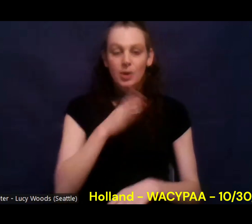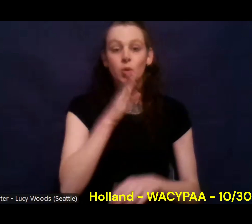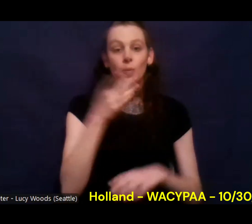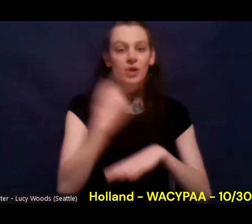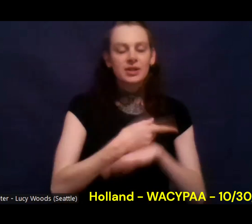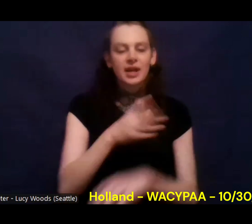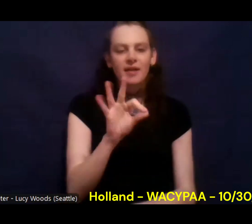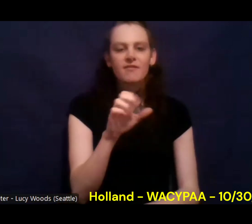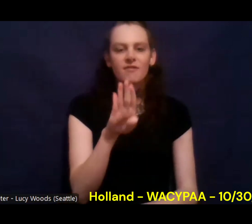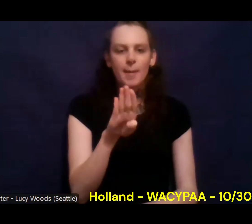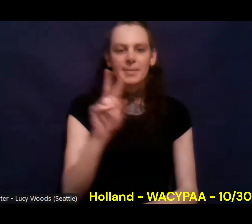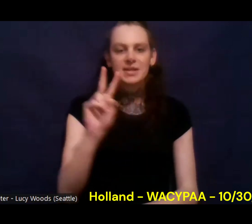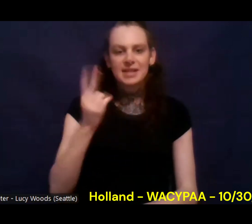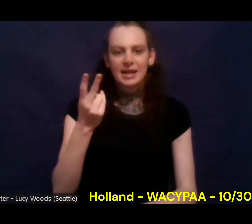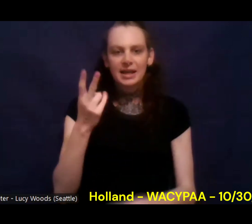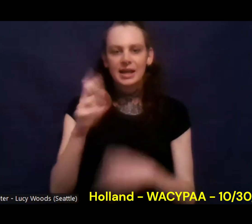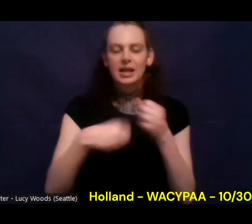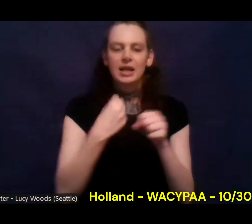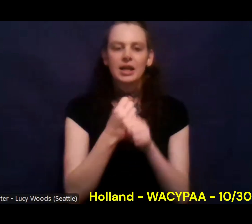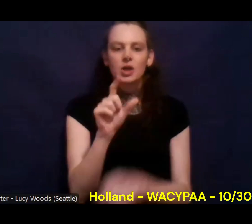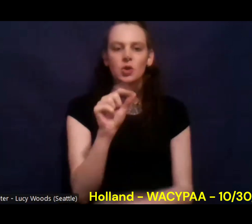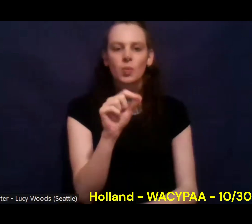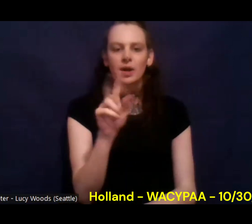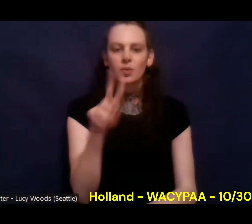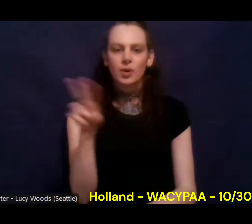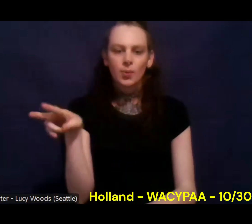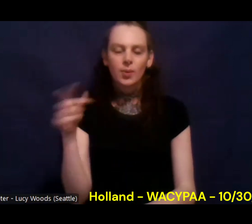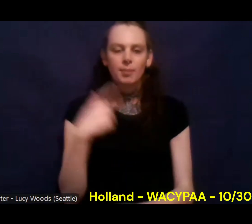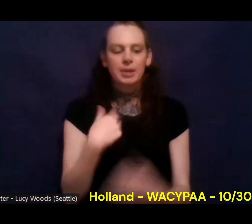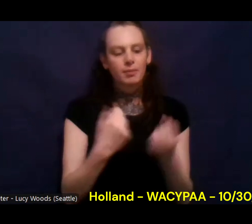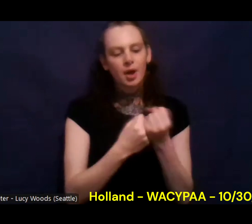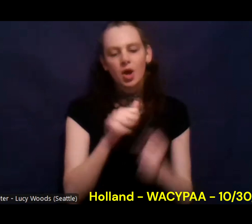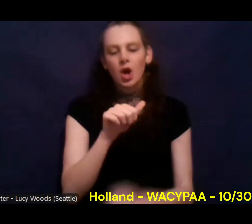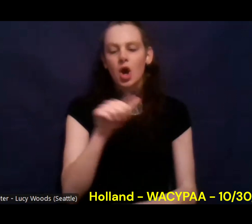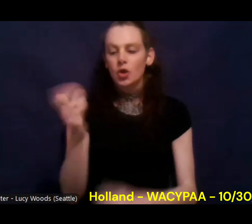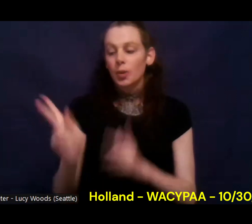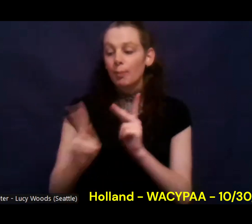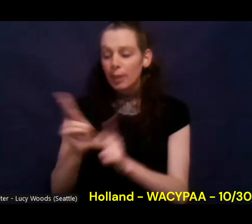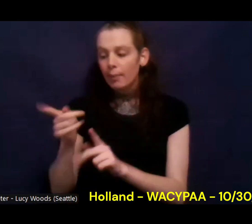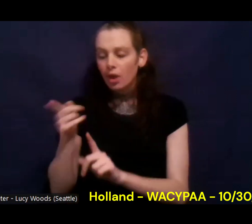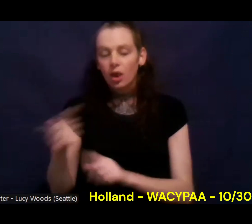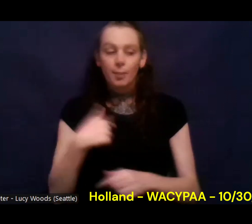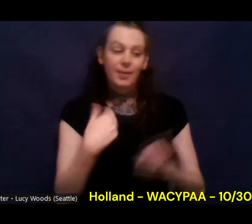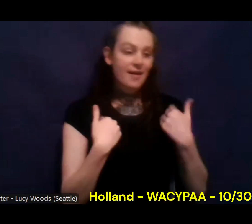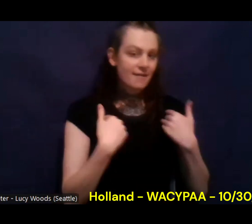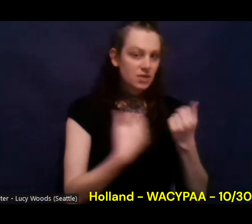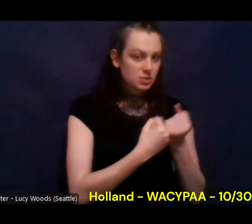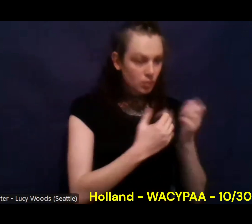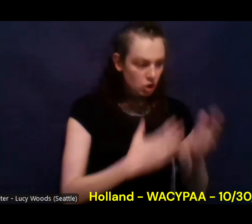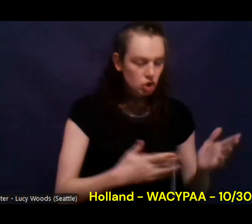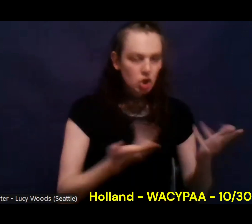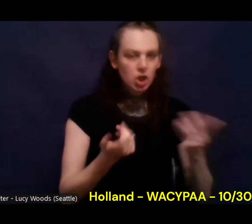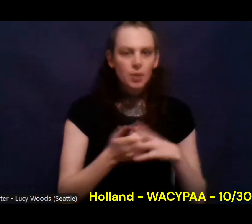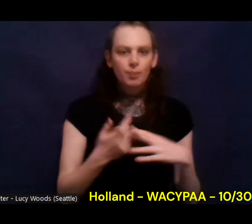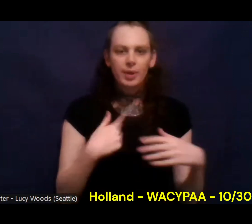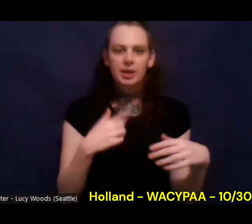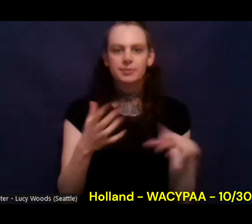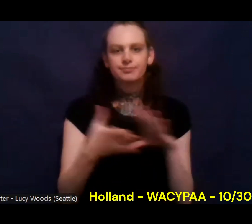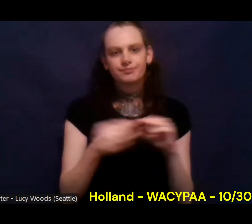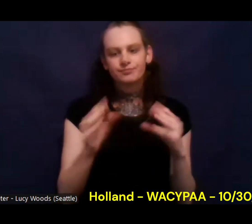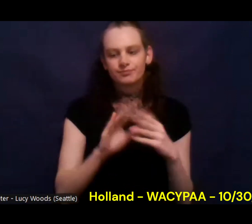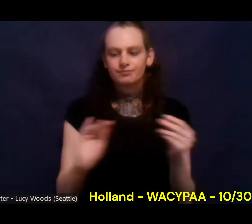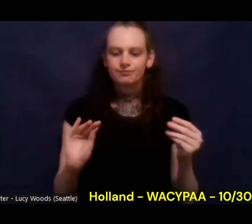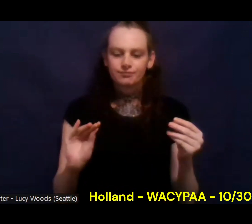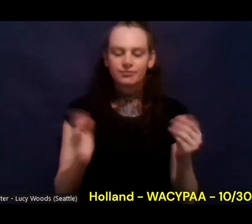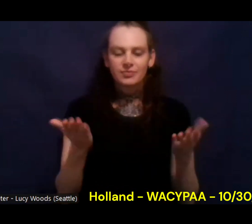I have a sponsor. I sponsor other people within the program. I just spoke here like 2 months ago, and I think the last